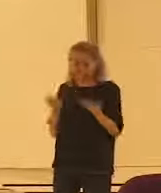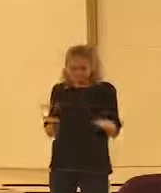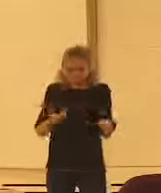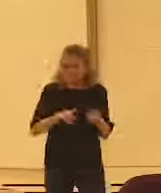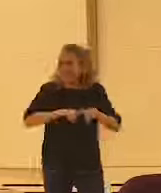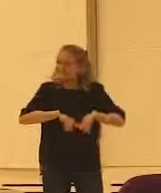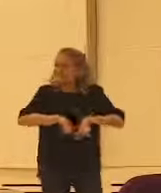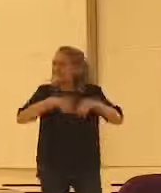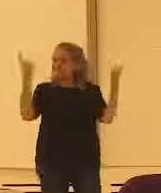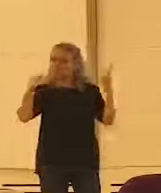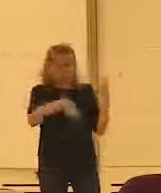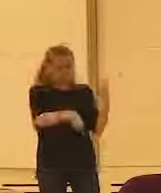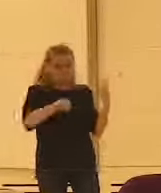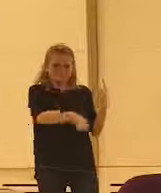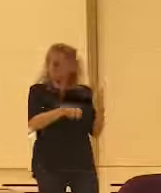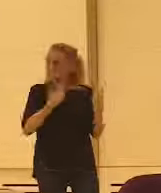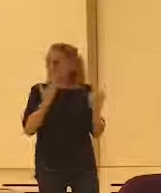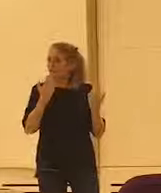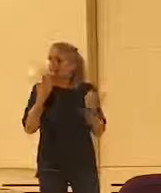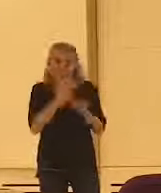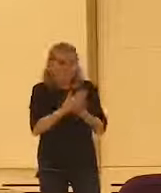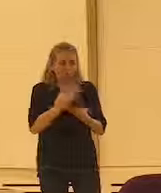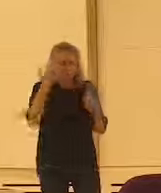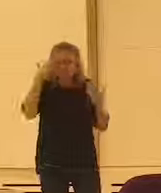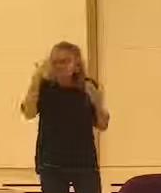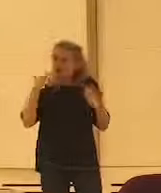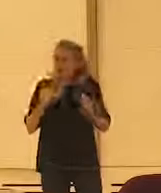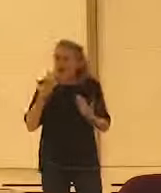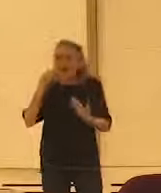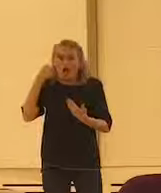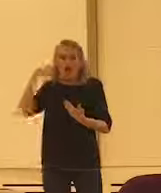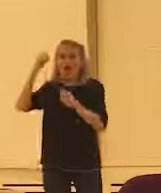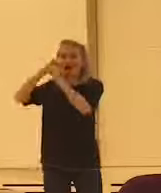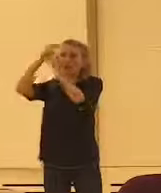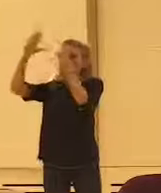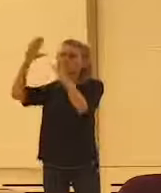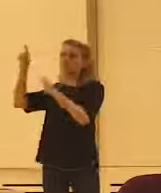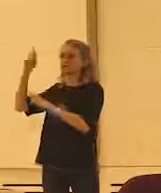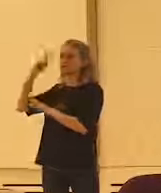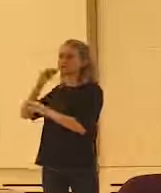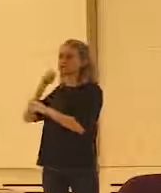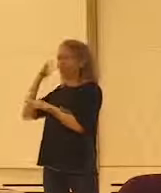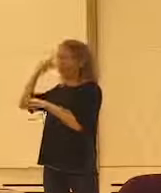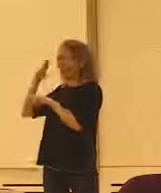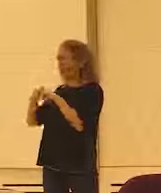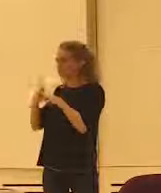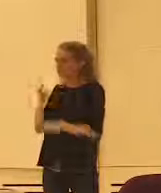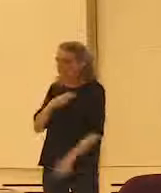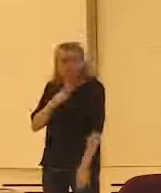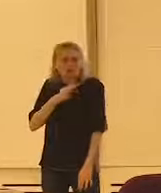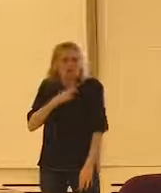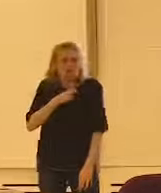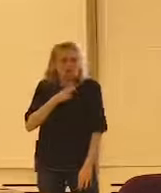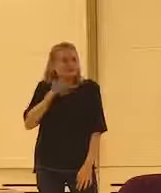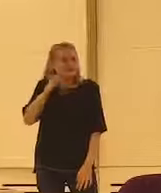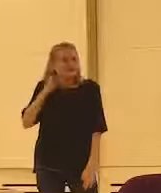hearing parents are different from their children. And I can imagine hearing parents are quite